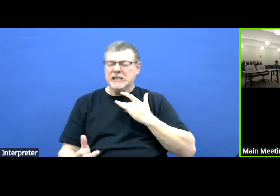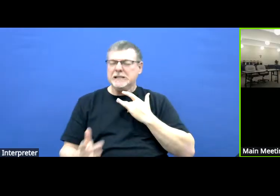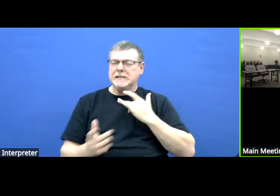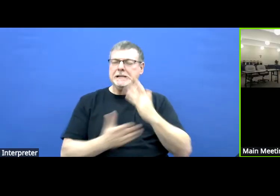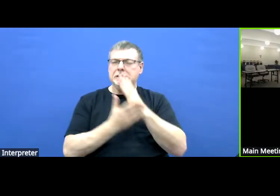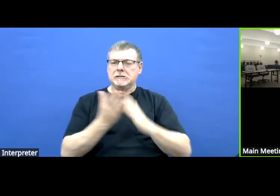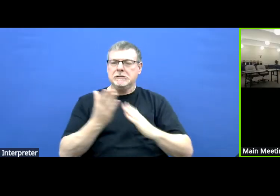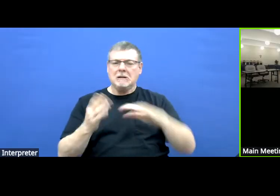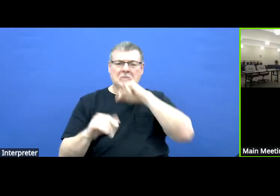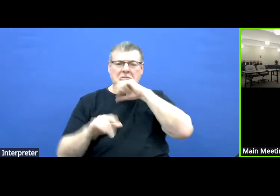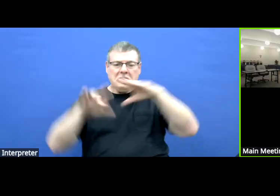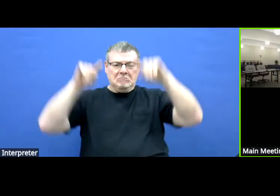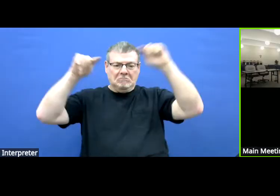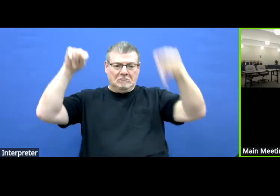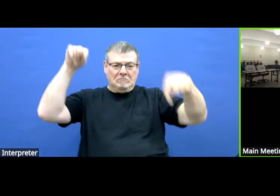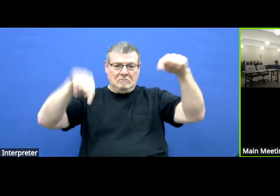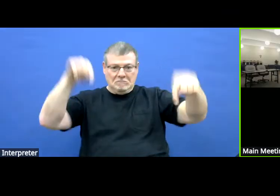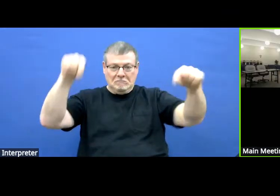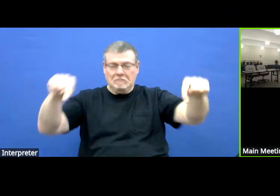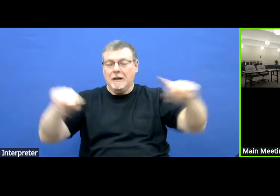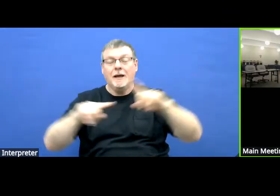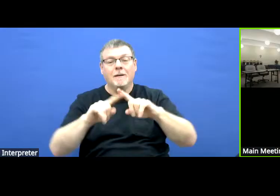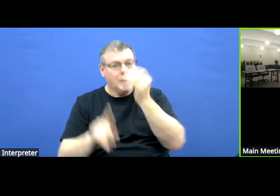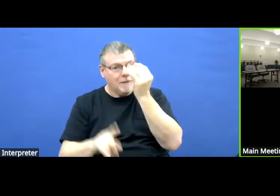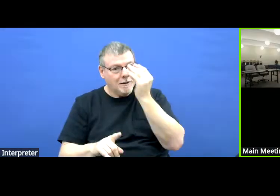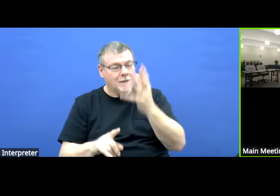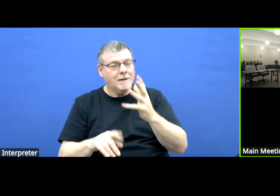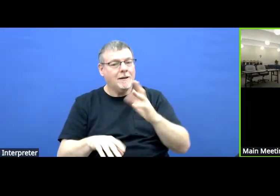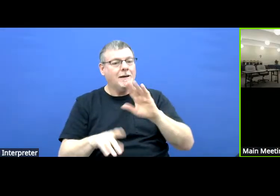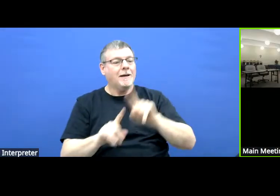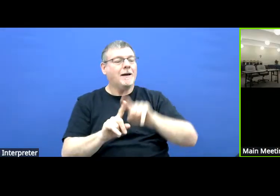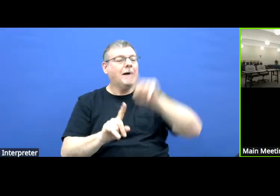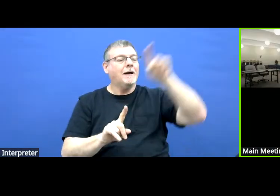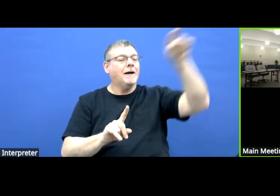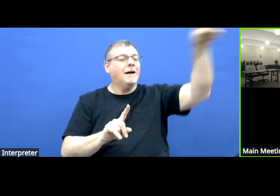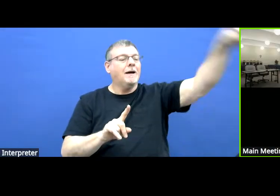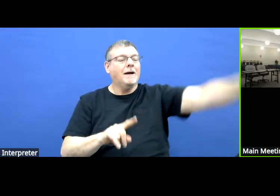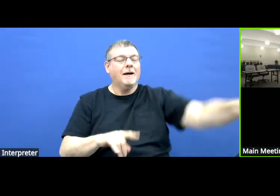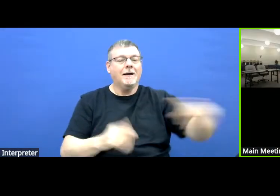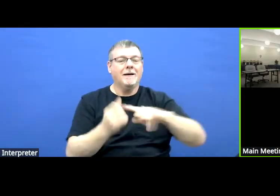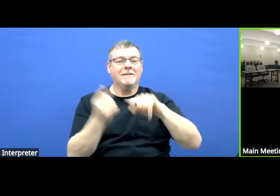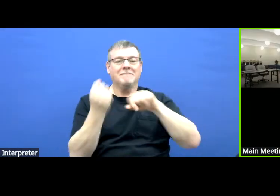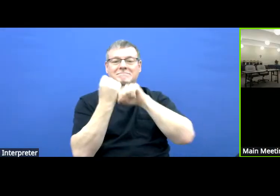down from fireworks, but normally it's over that ball field,